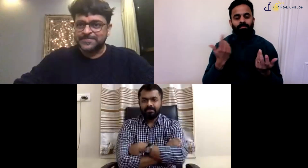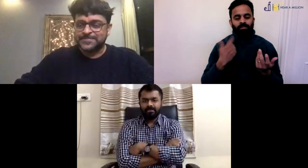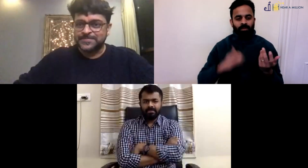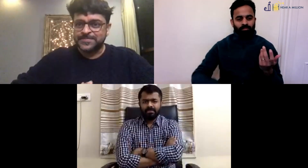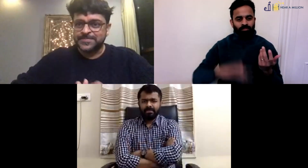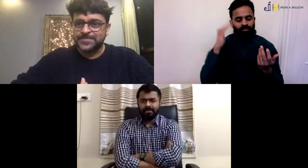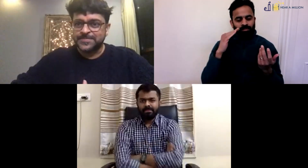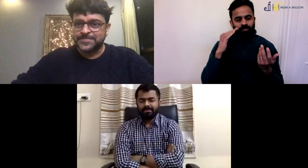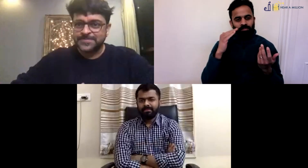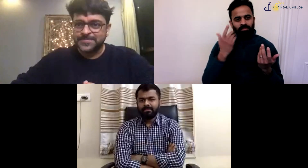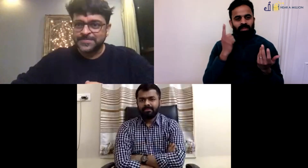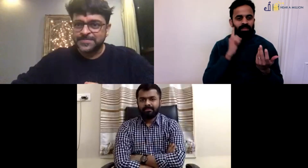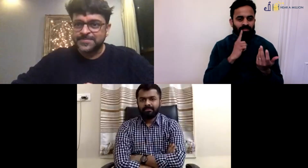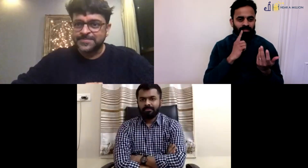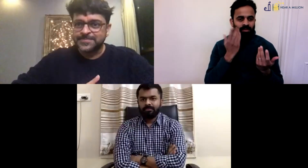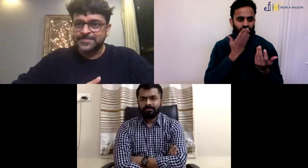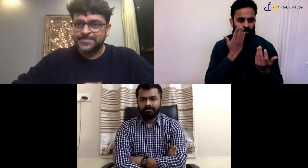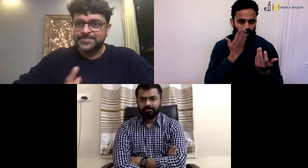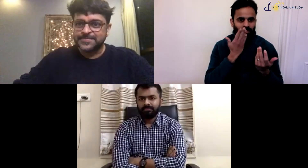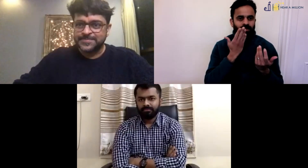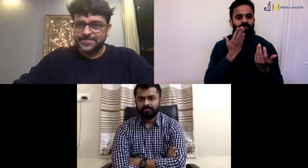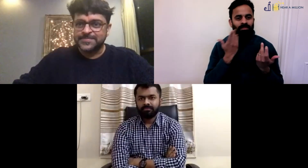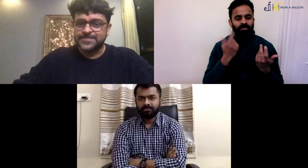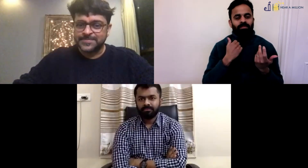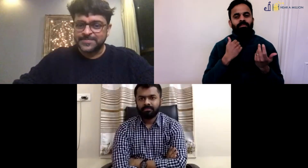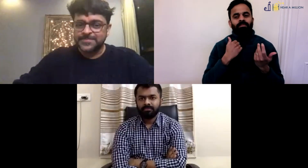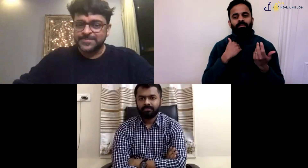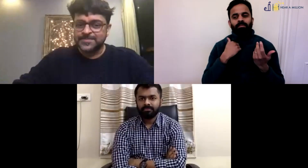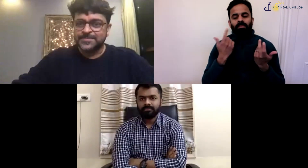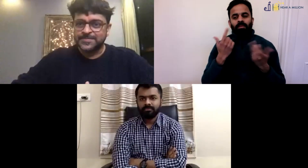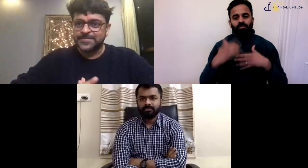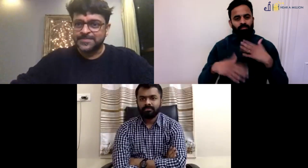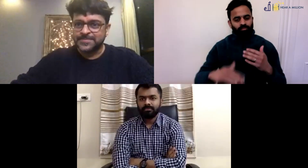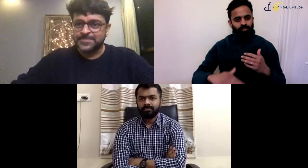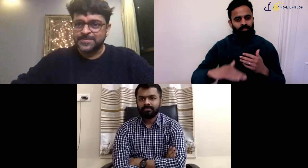my experience has been like growing up, studying in deaf school,